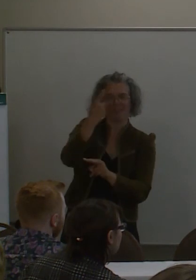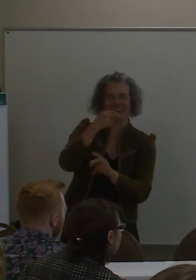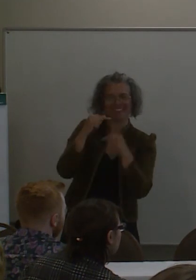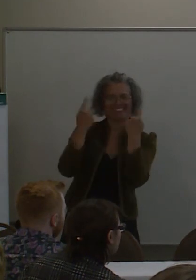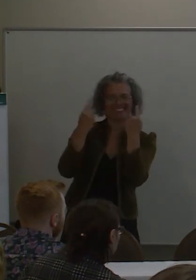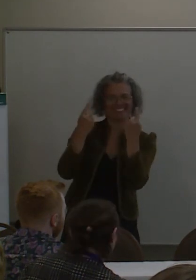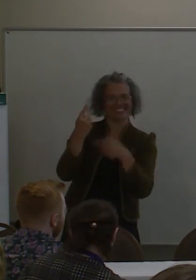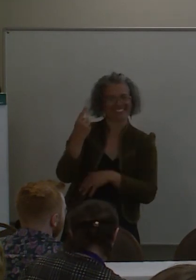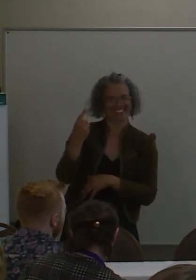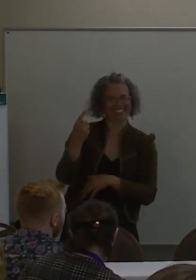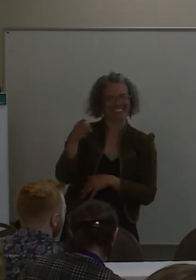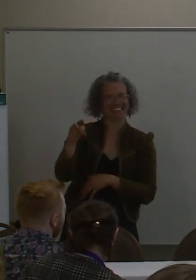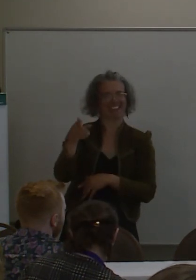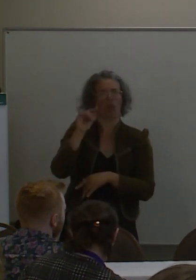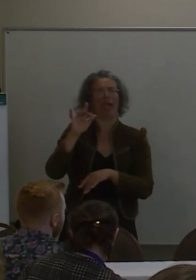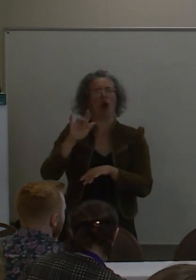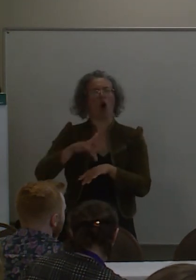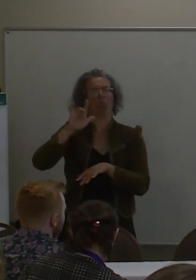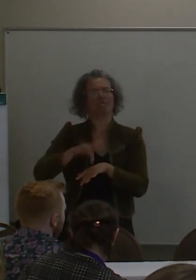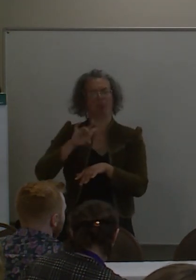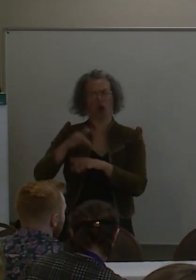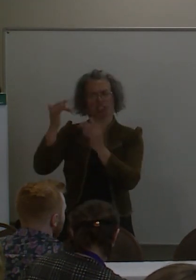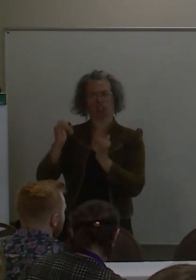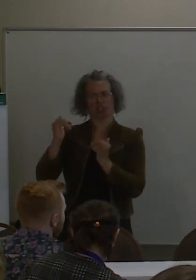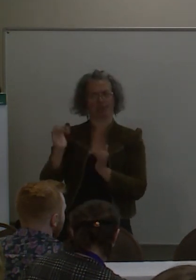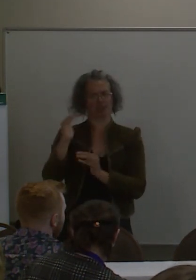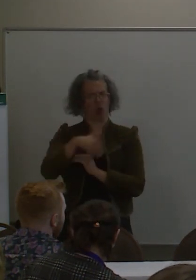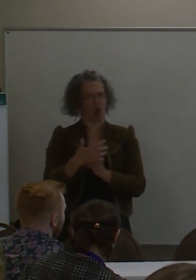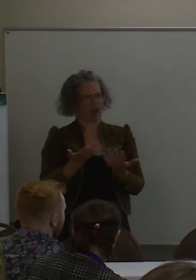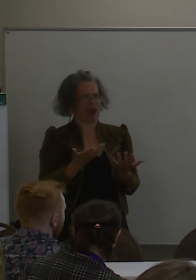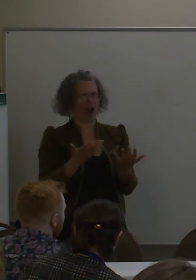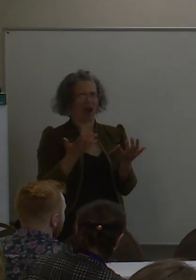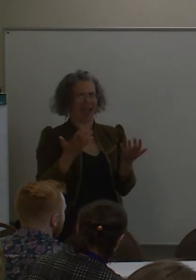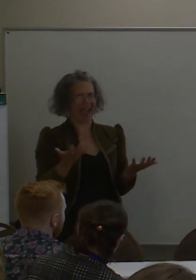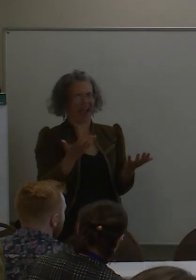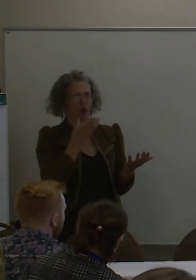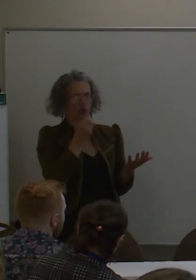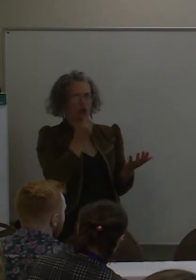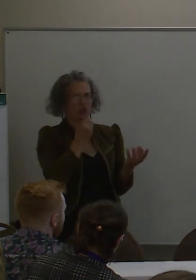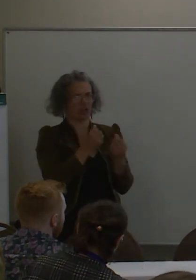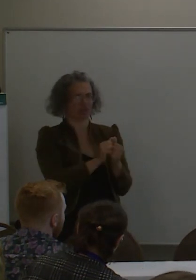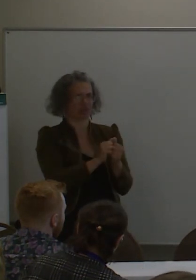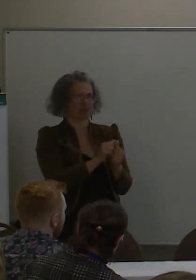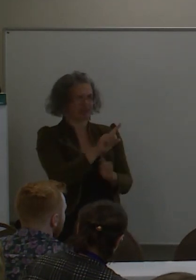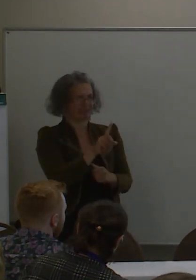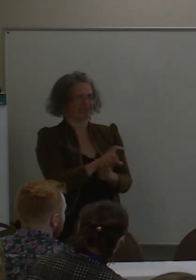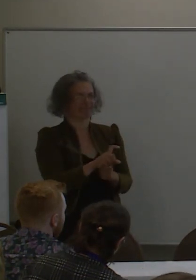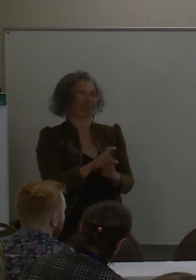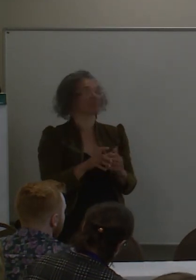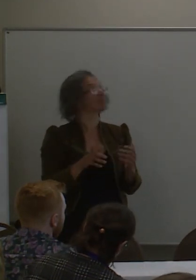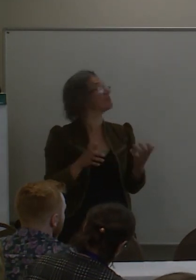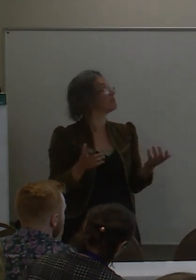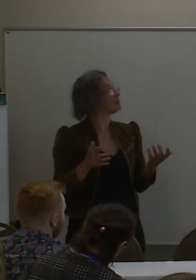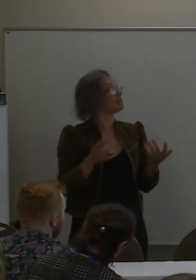get on-the-spot judgments about the stuff by the people who are using it. Doing some